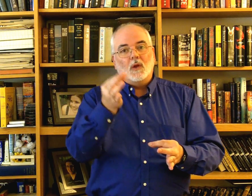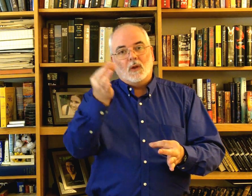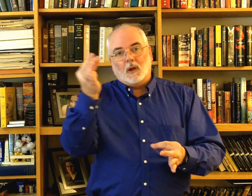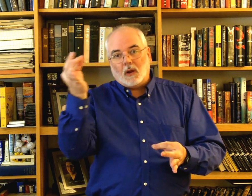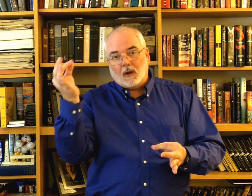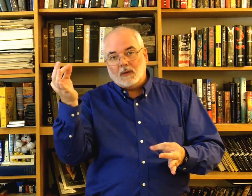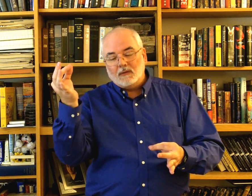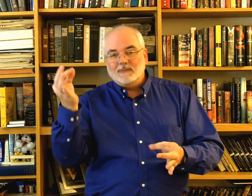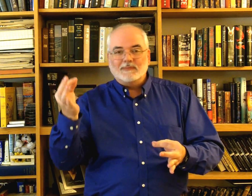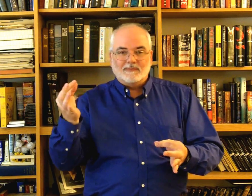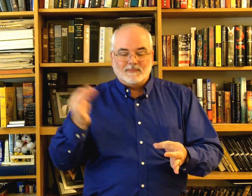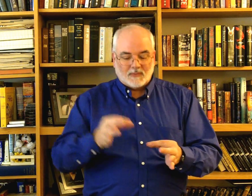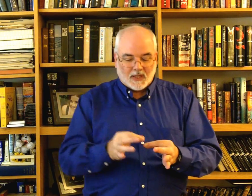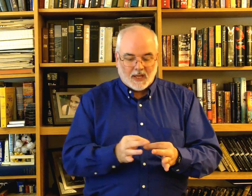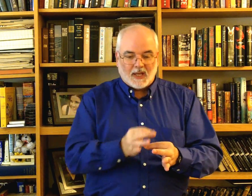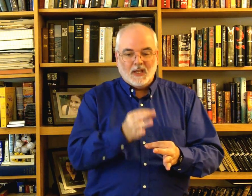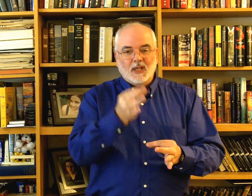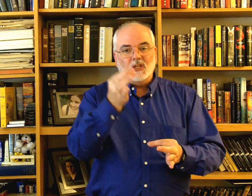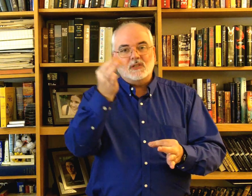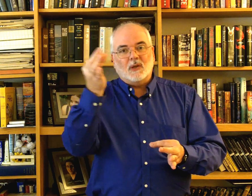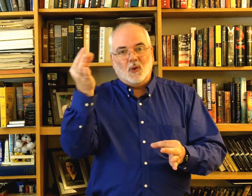so-wool, okay, soul,